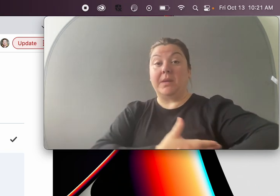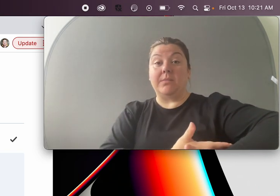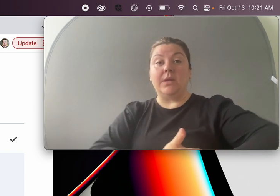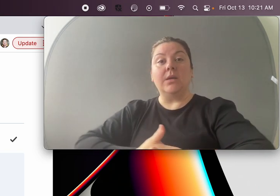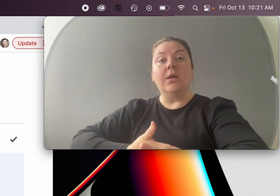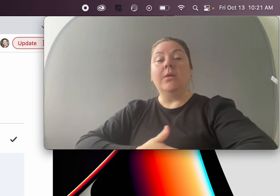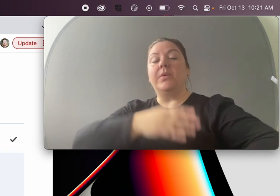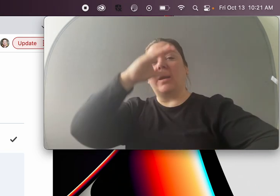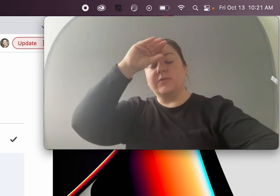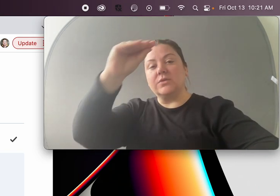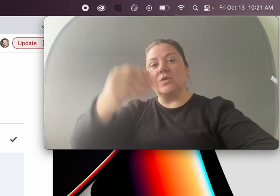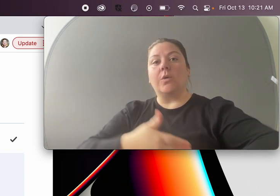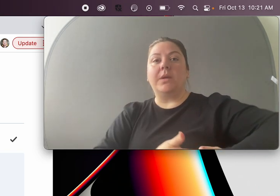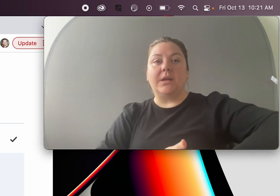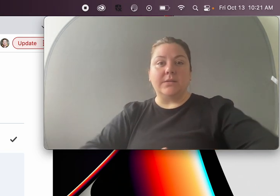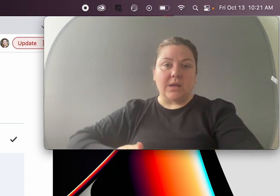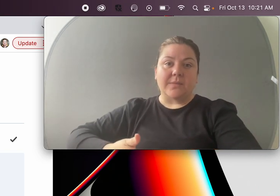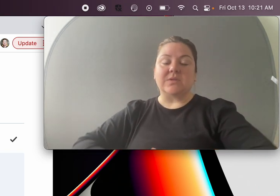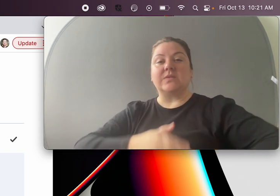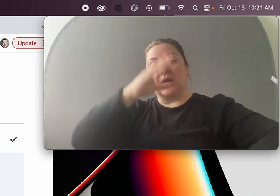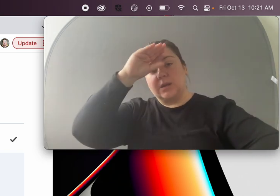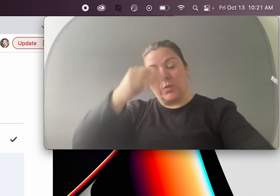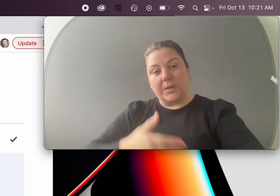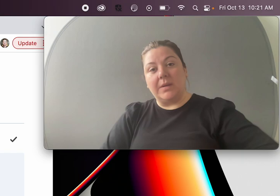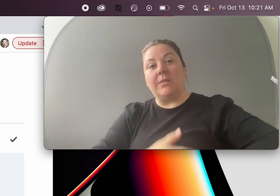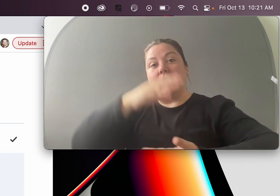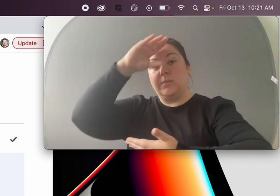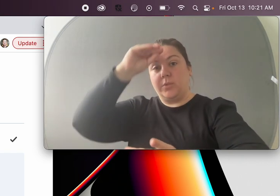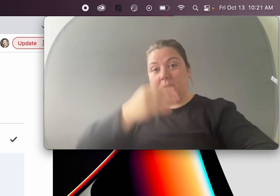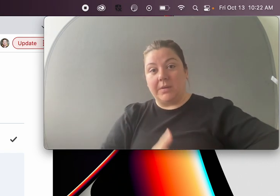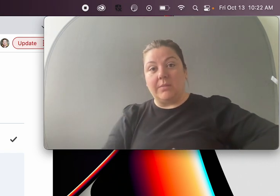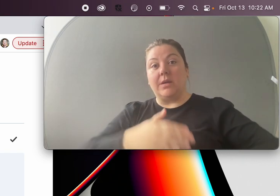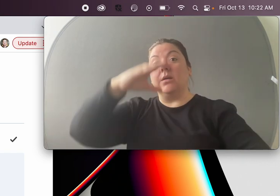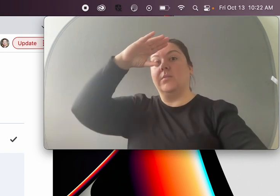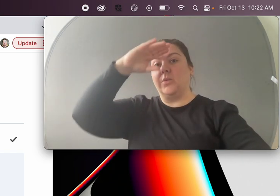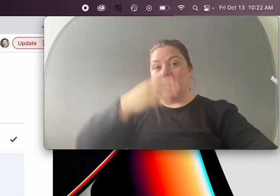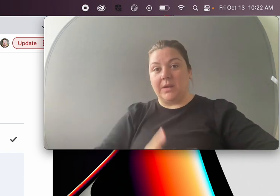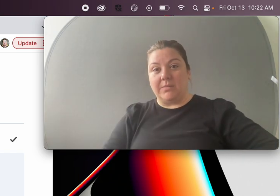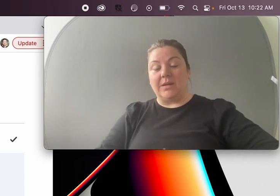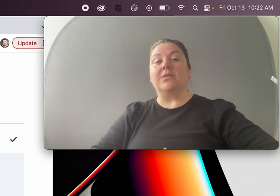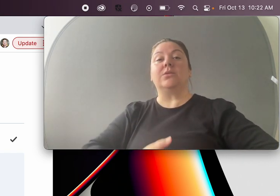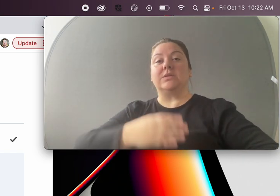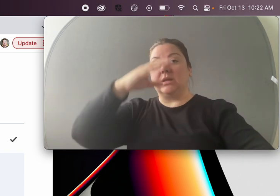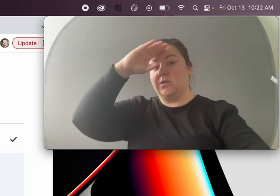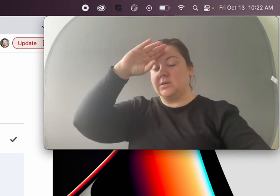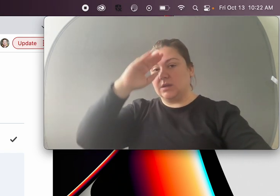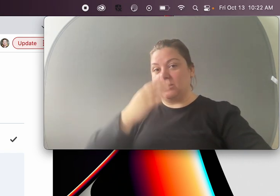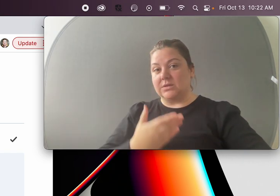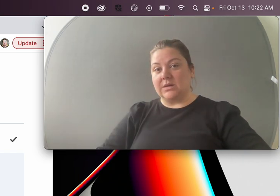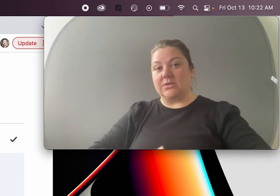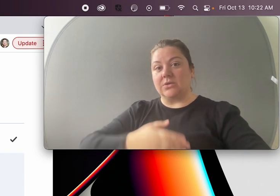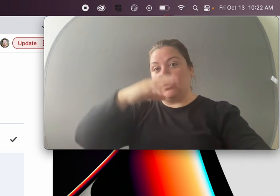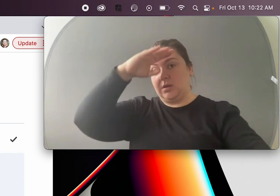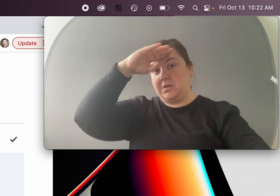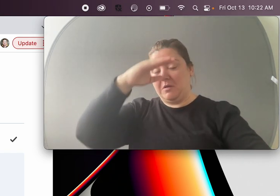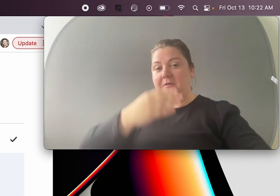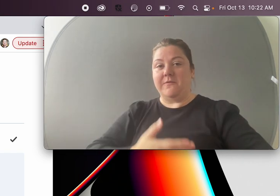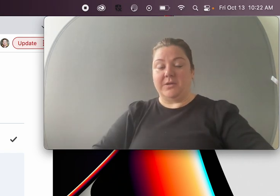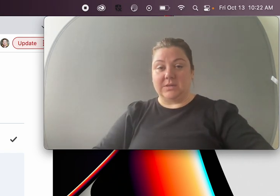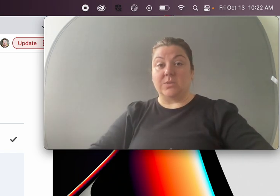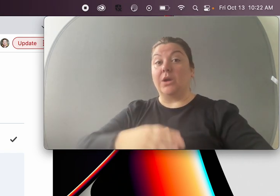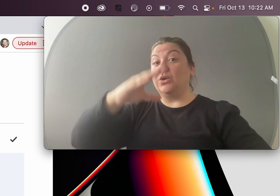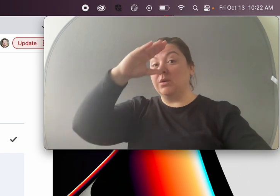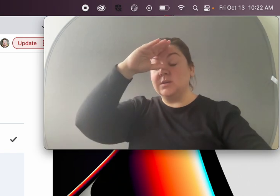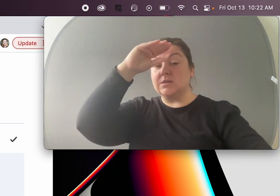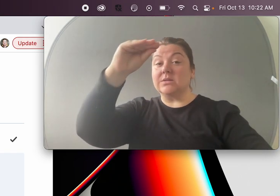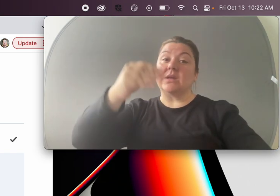Boy, baby. But after so many times of signing boy, baby, boy, baby, boy, baby, you see how the sign just naturally falls